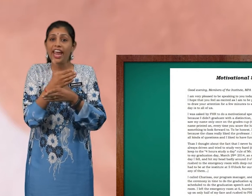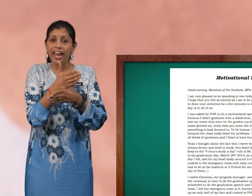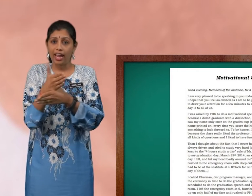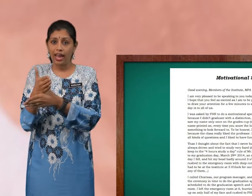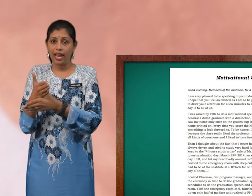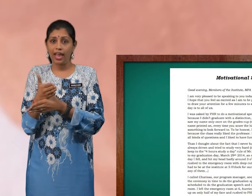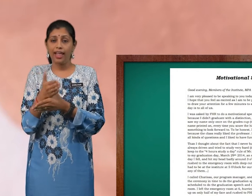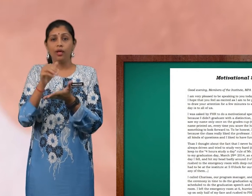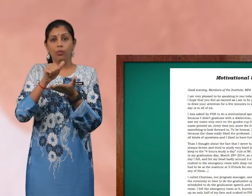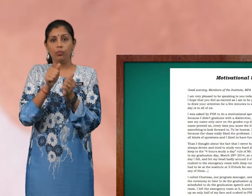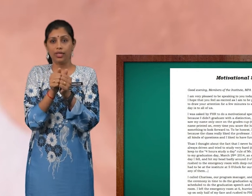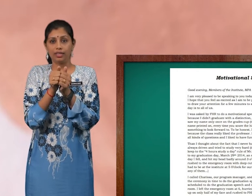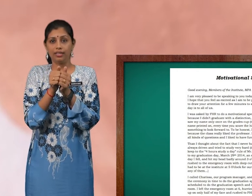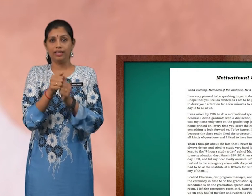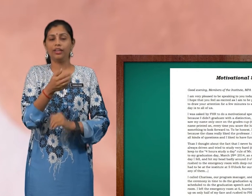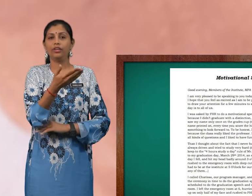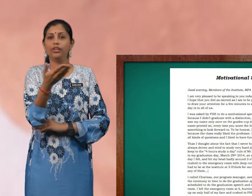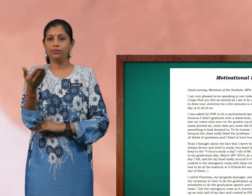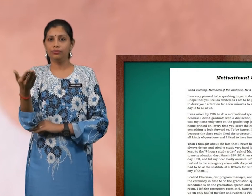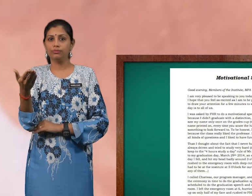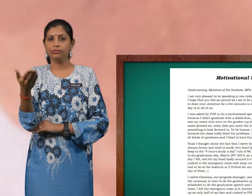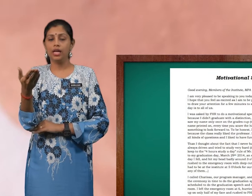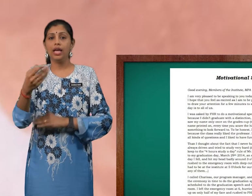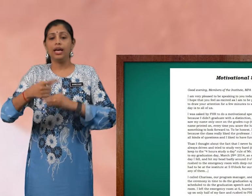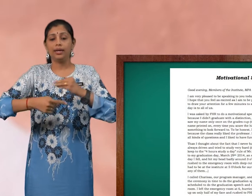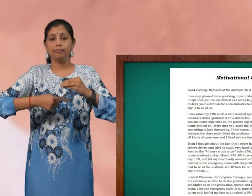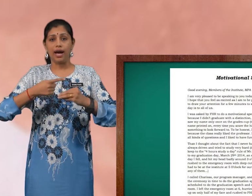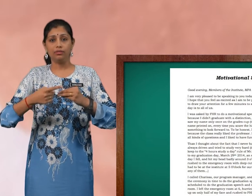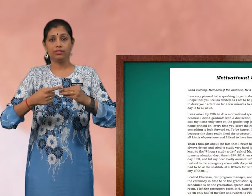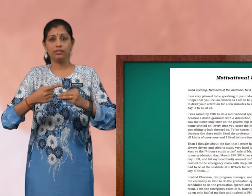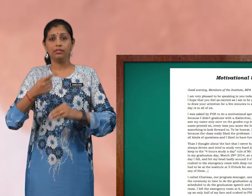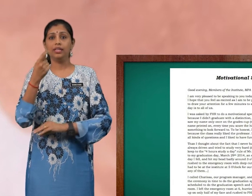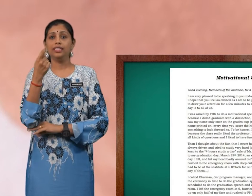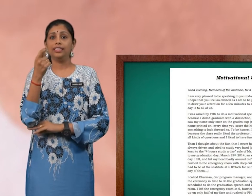share with you about the